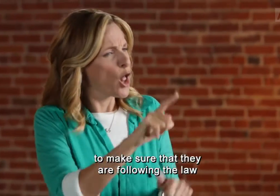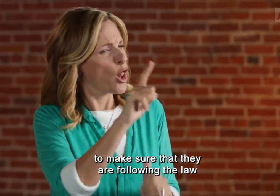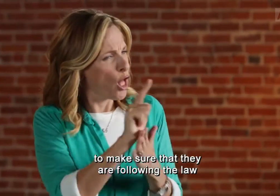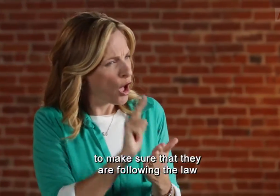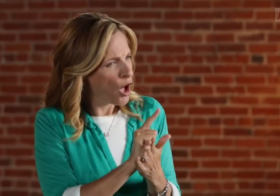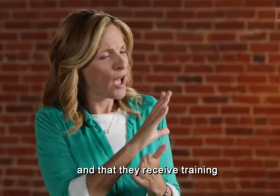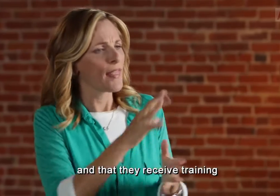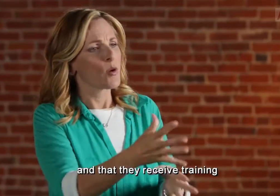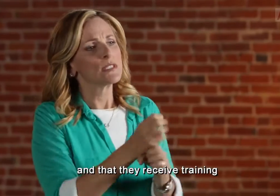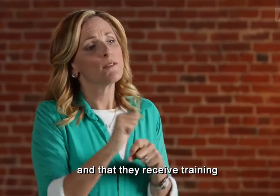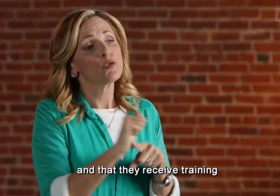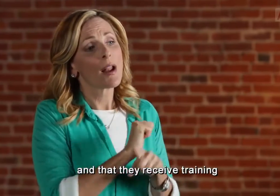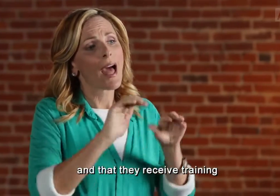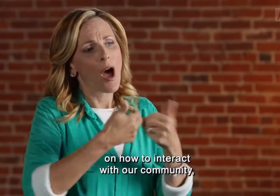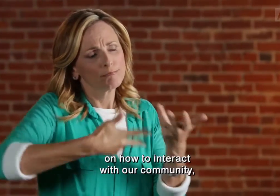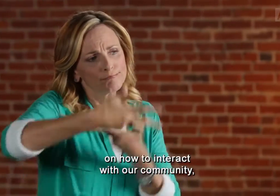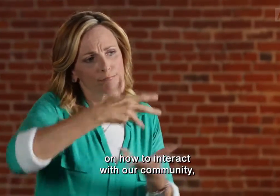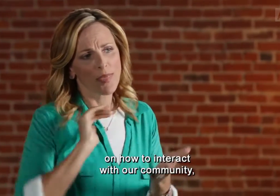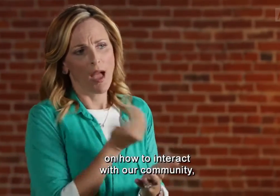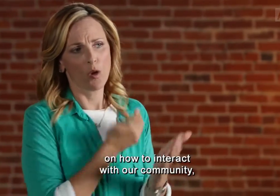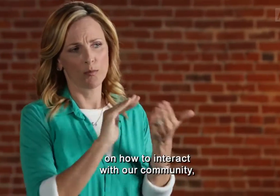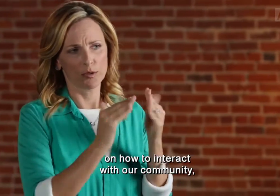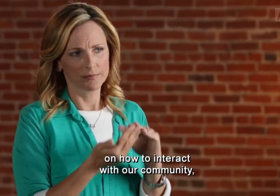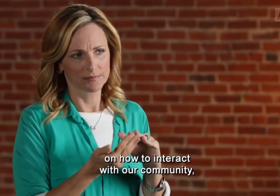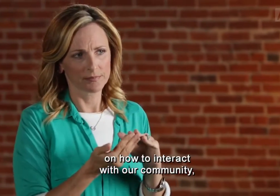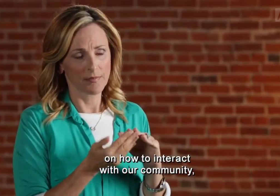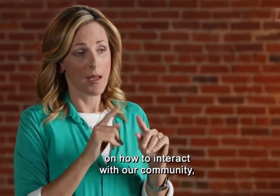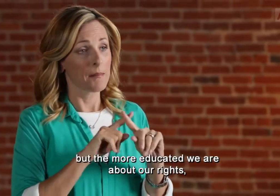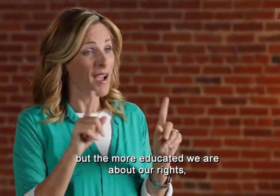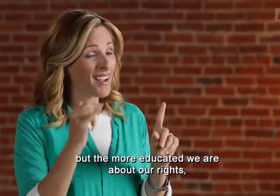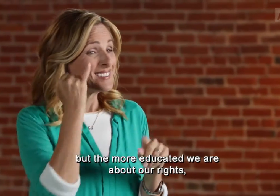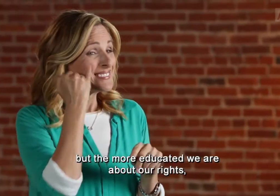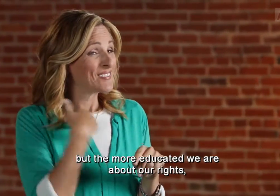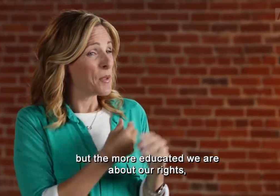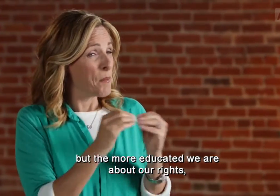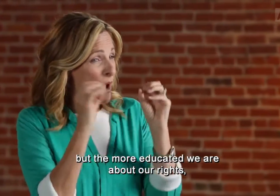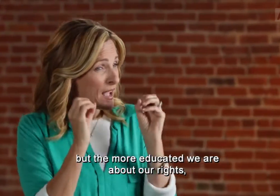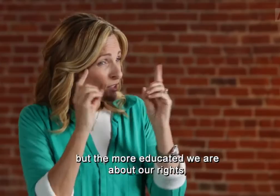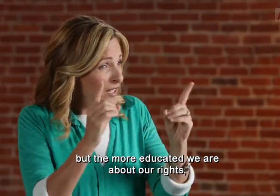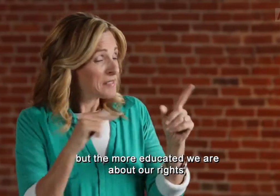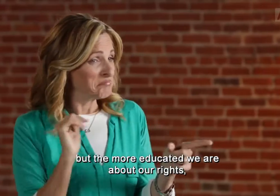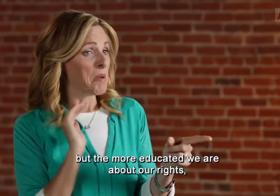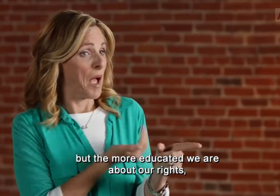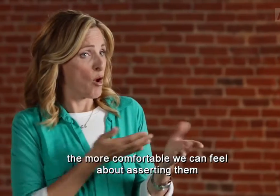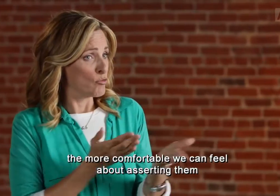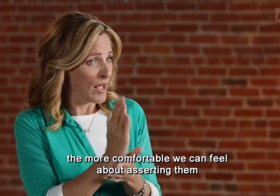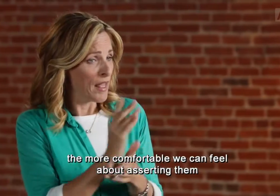that they are following the law and that they receive training on how to interact with our community. But the more educated we are about our rights, the